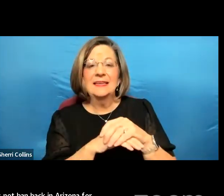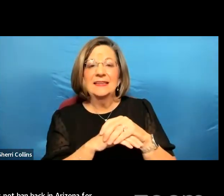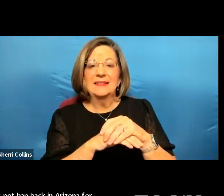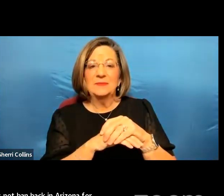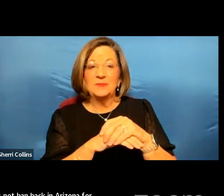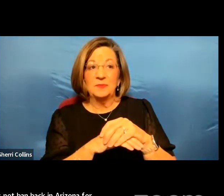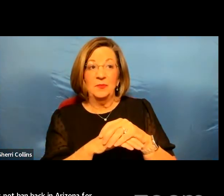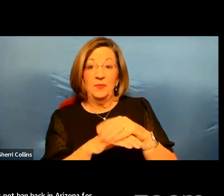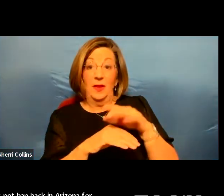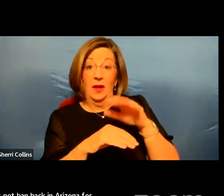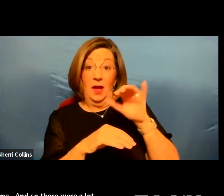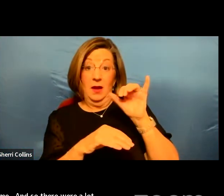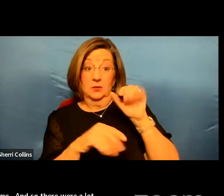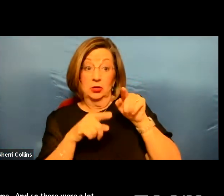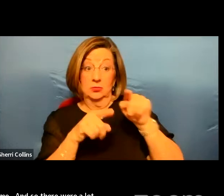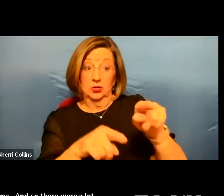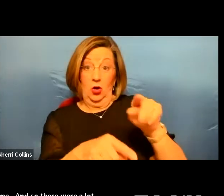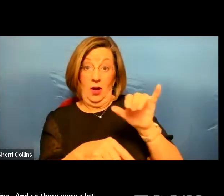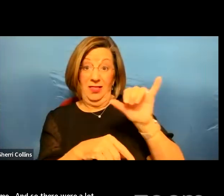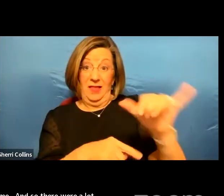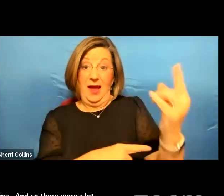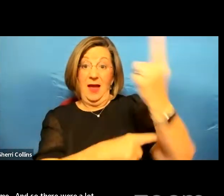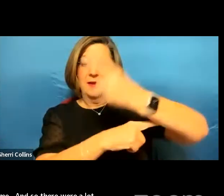was very busy.